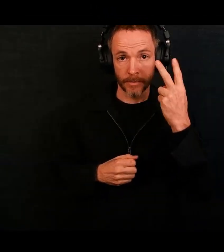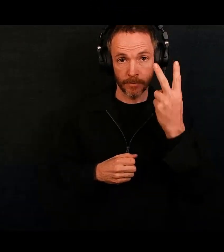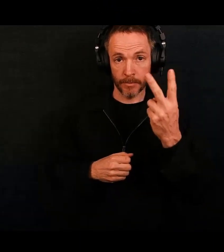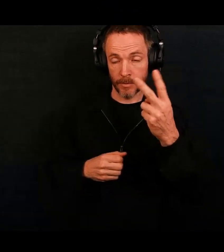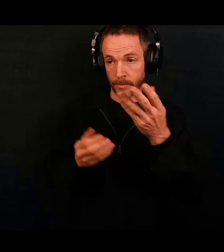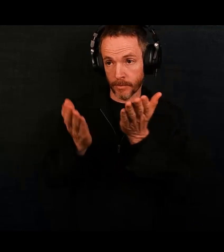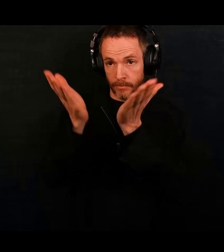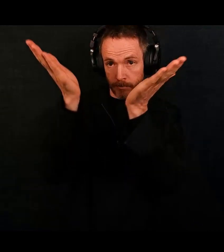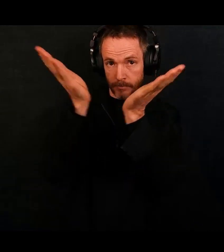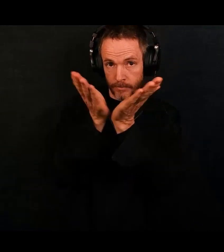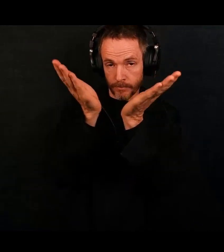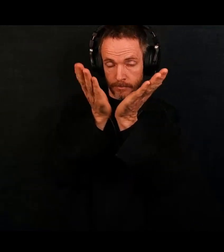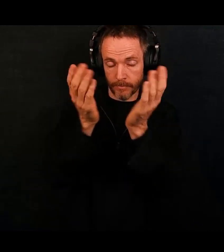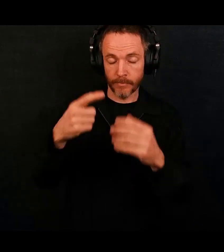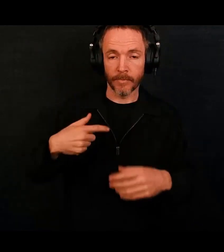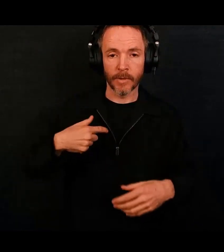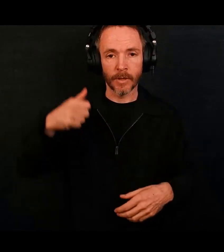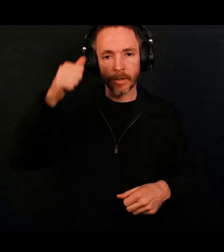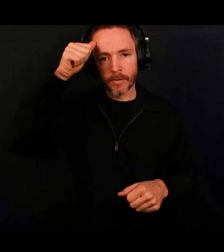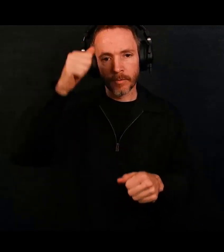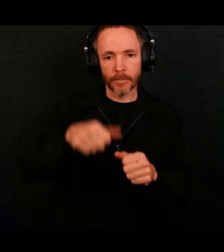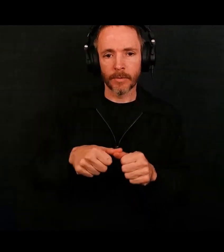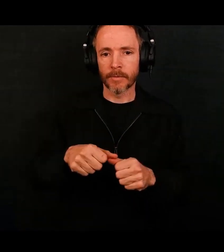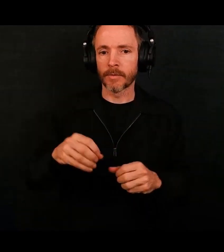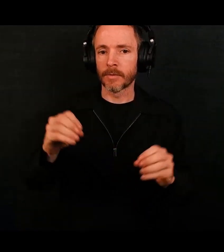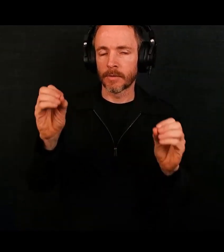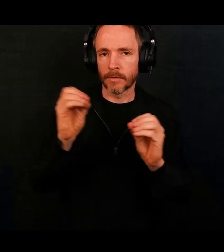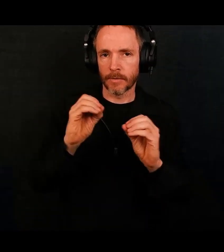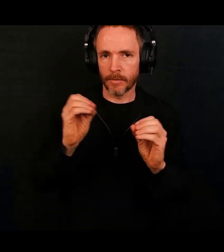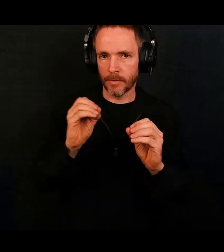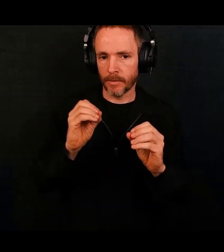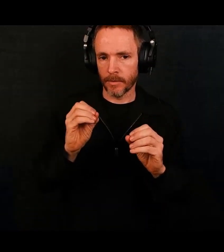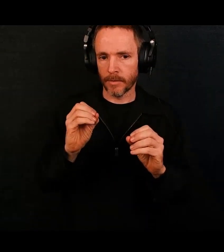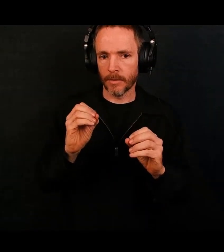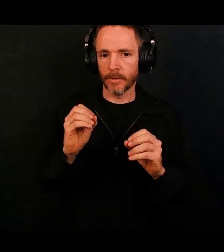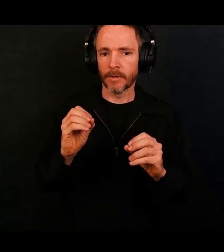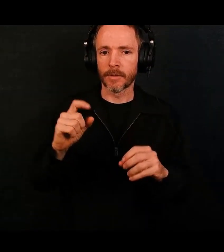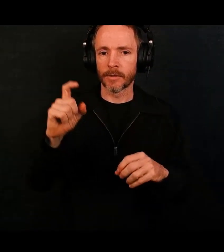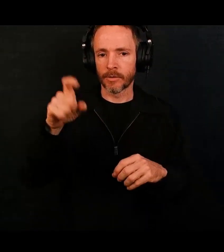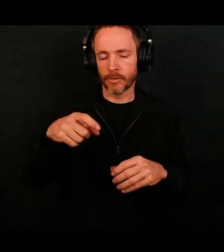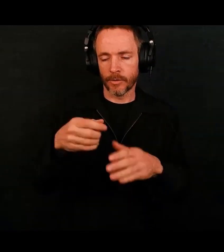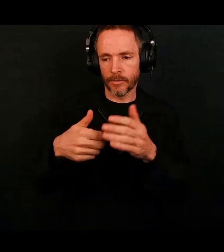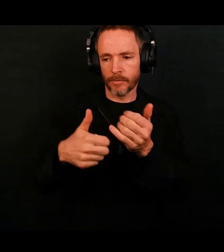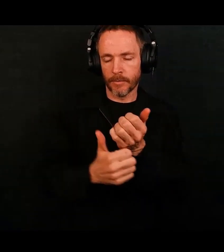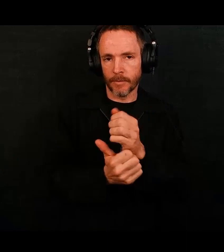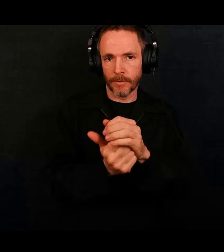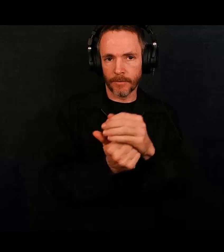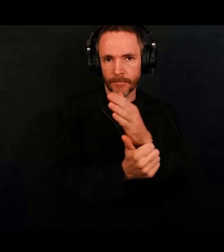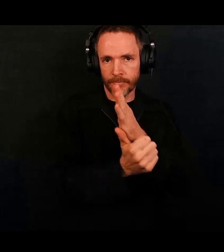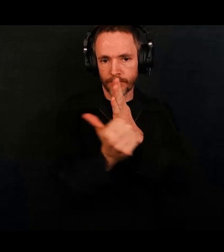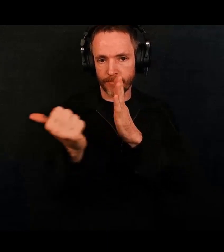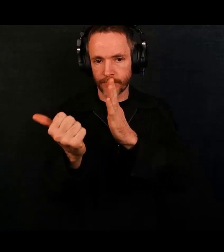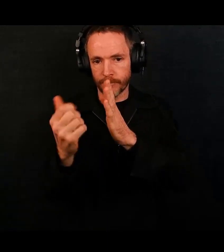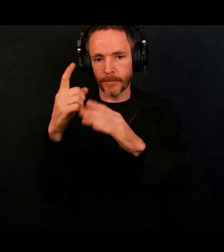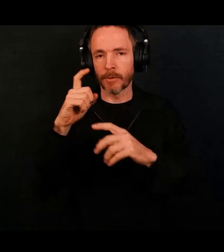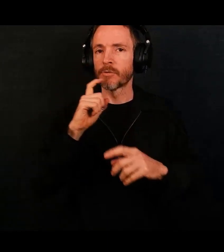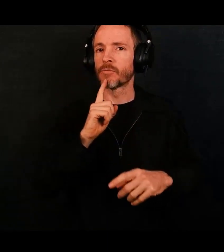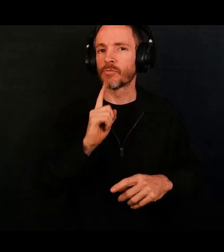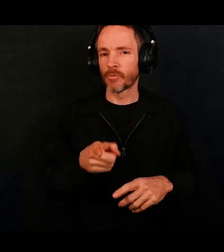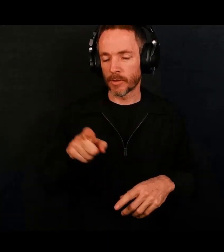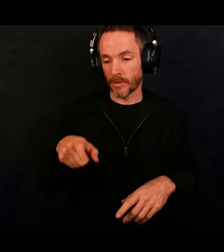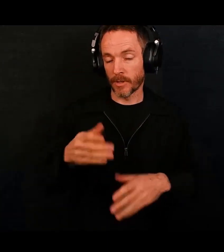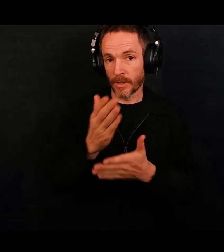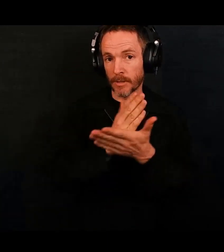screws? I remembered that nothing is supposed to go outside of this envelope. So really this should be on the